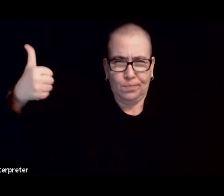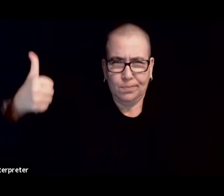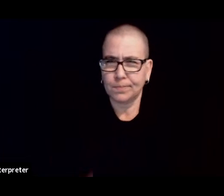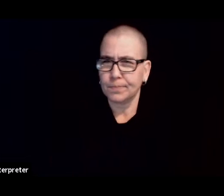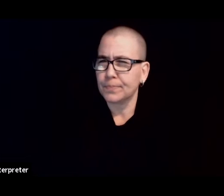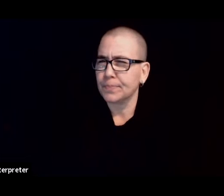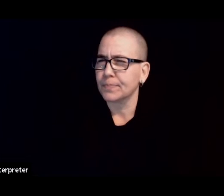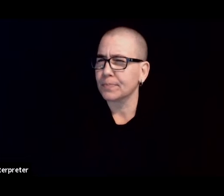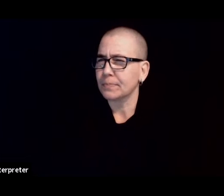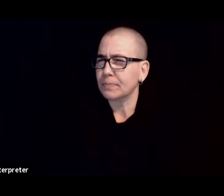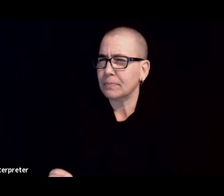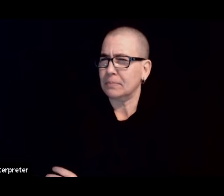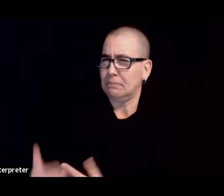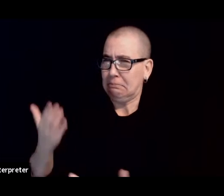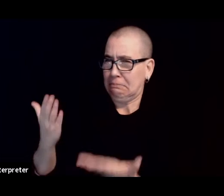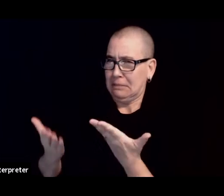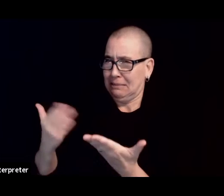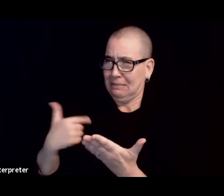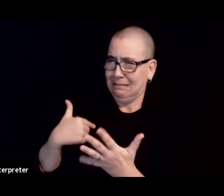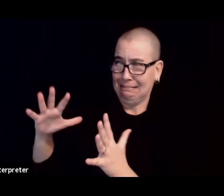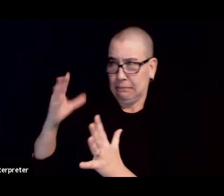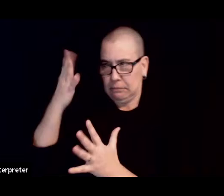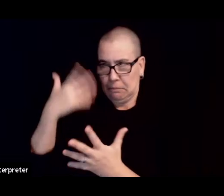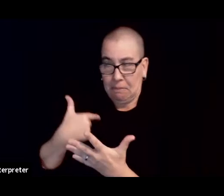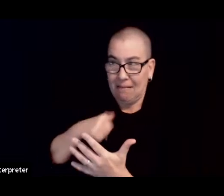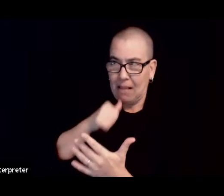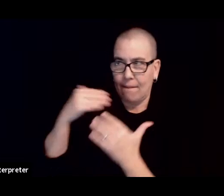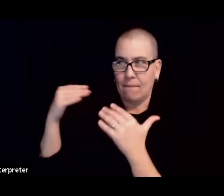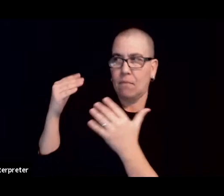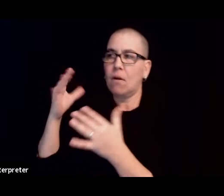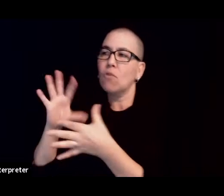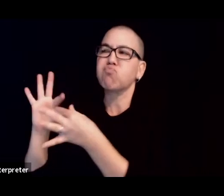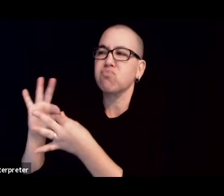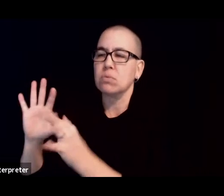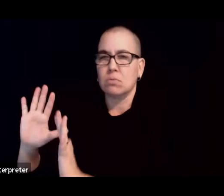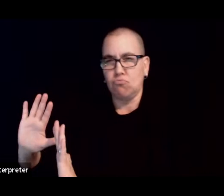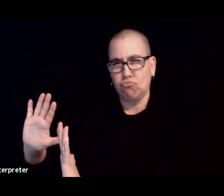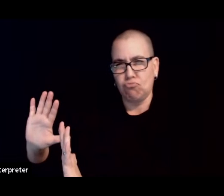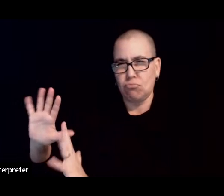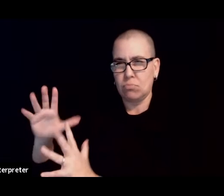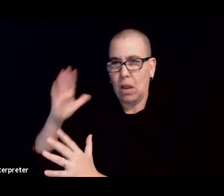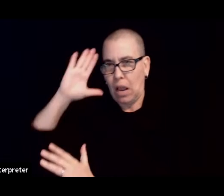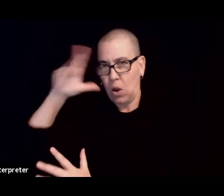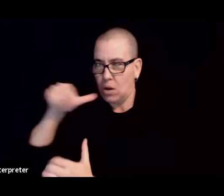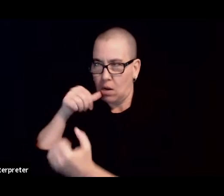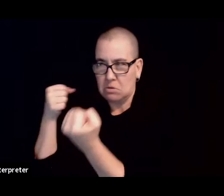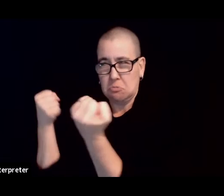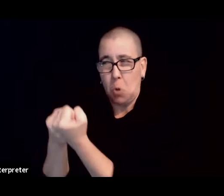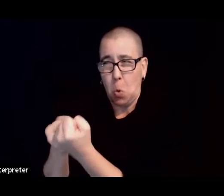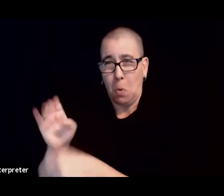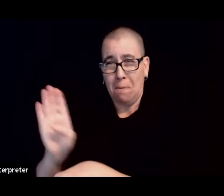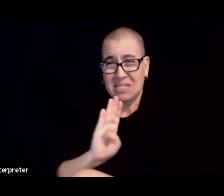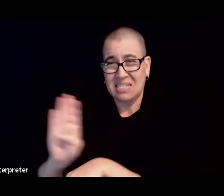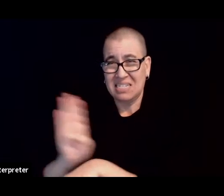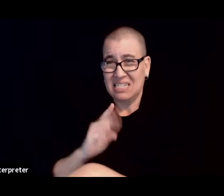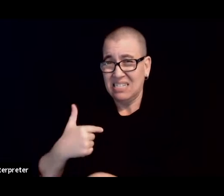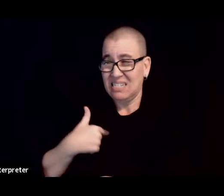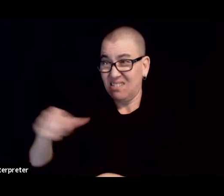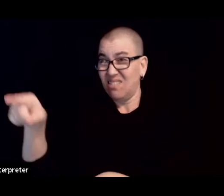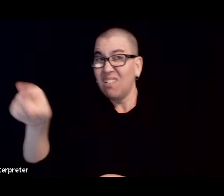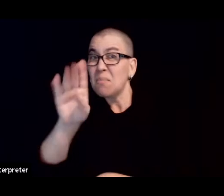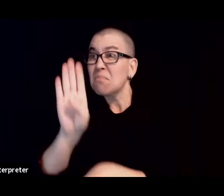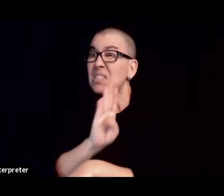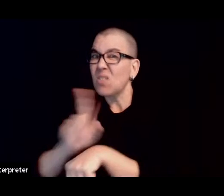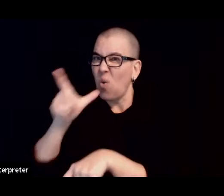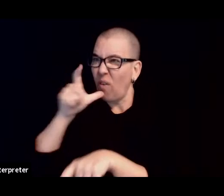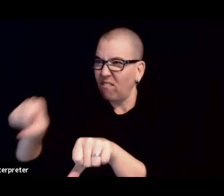fair, because I know that you clearly don't support businesses who are violating the governor's order, and you are not